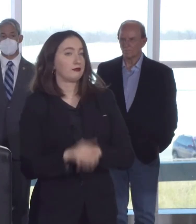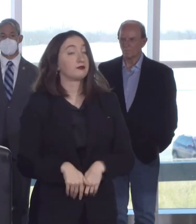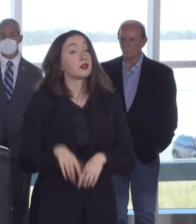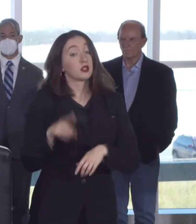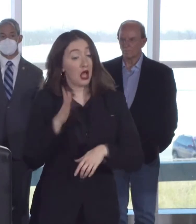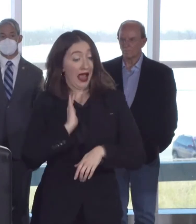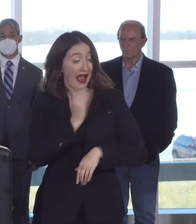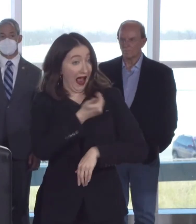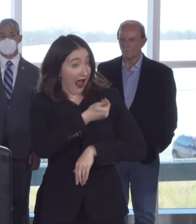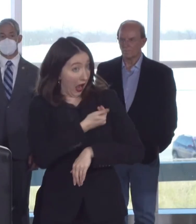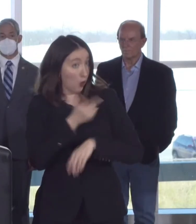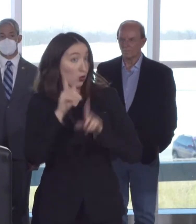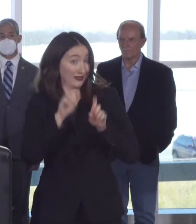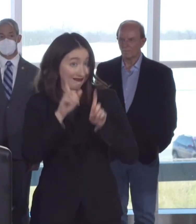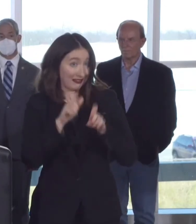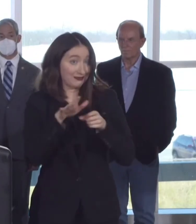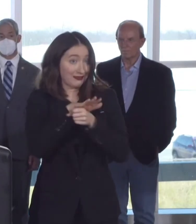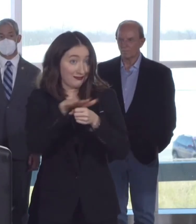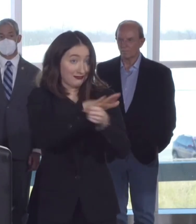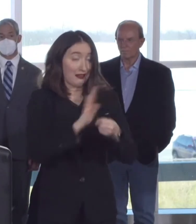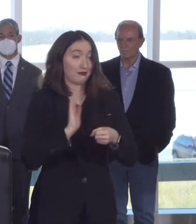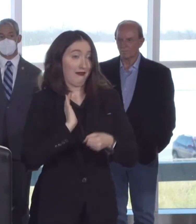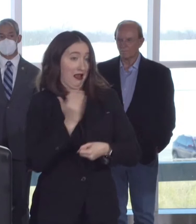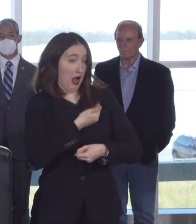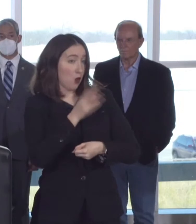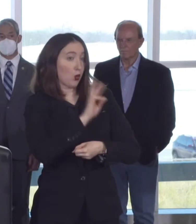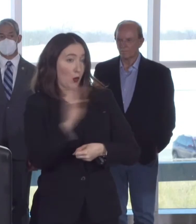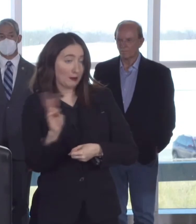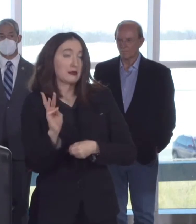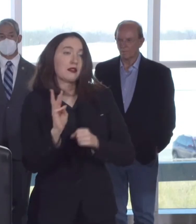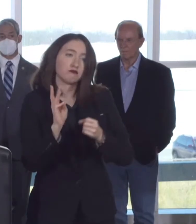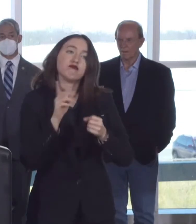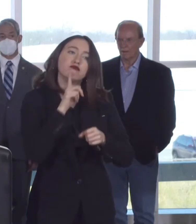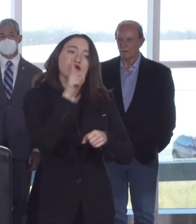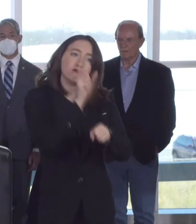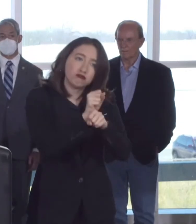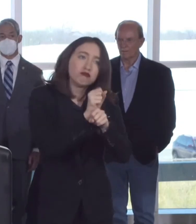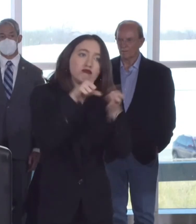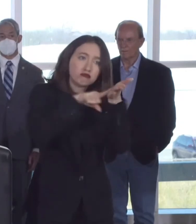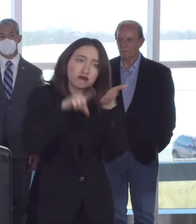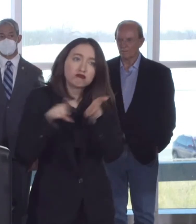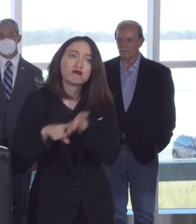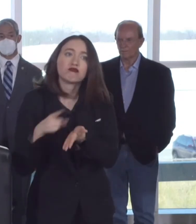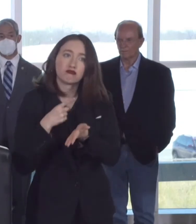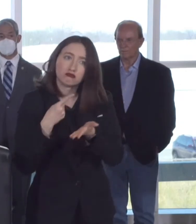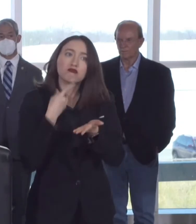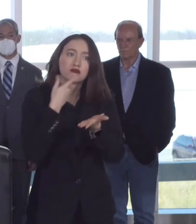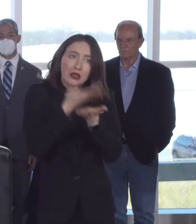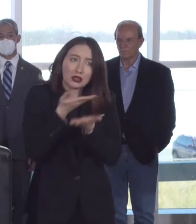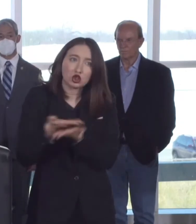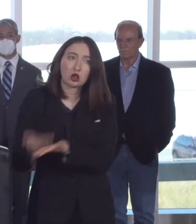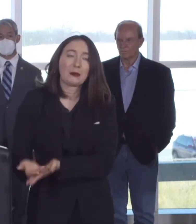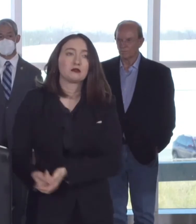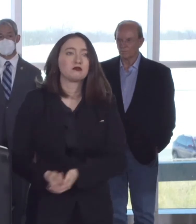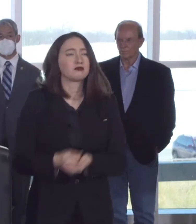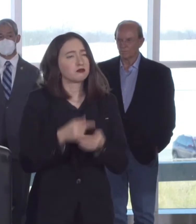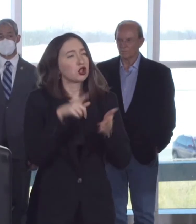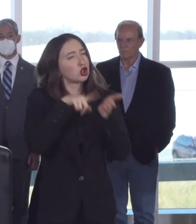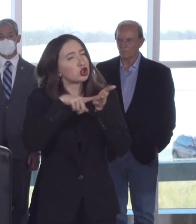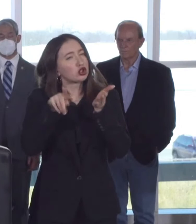covid19.sanantonio.gov have been vetted and are legitimate. Look for these red flags to determine if a testing location might be a scam